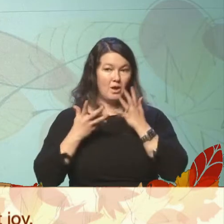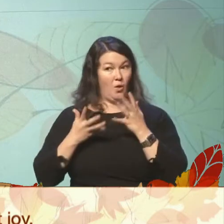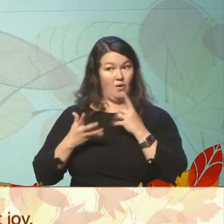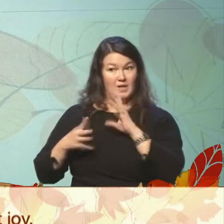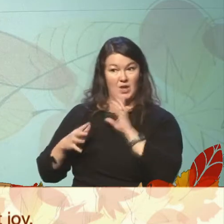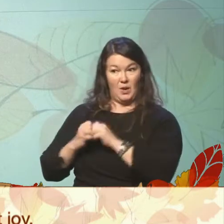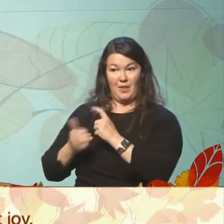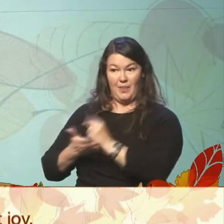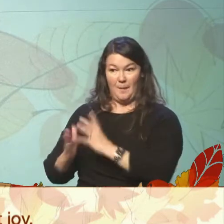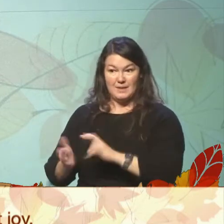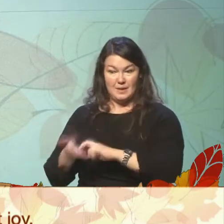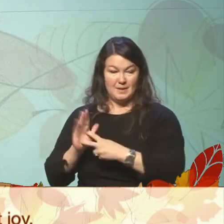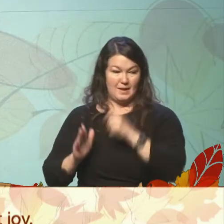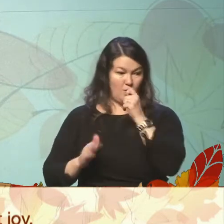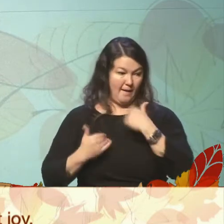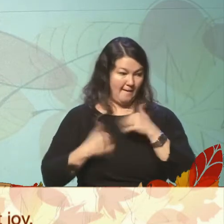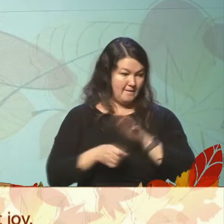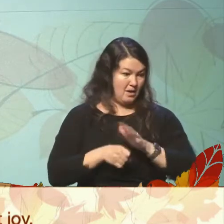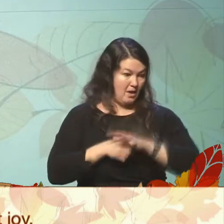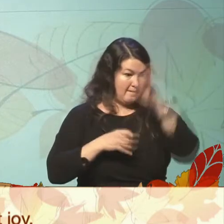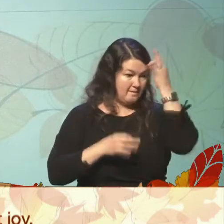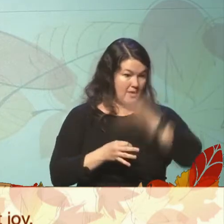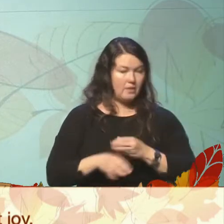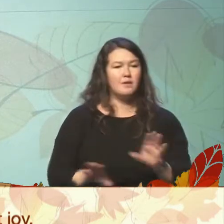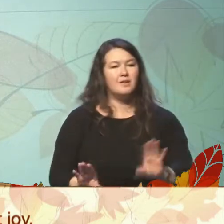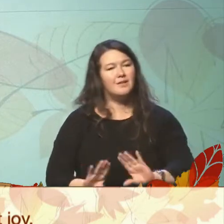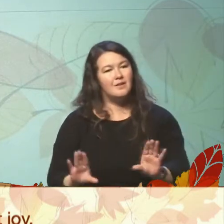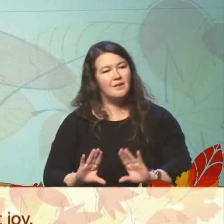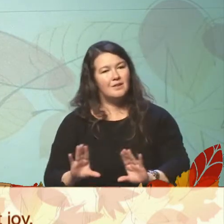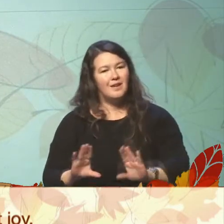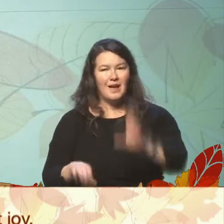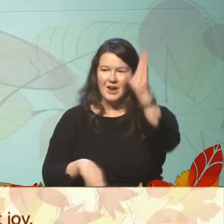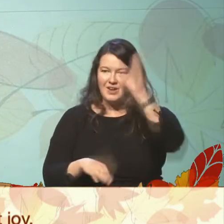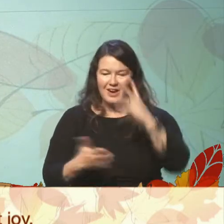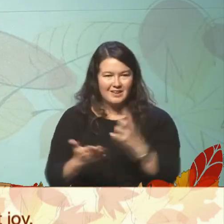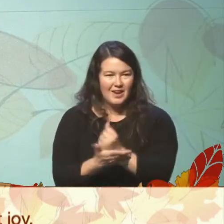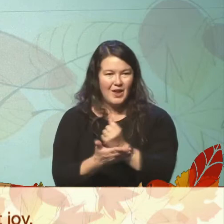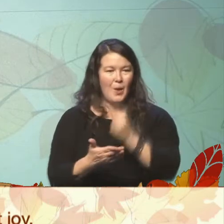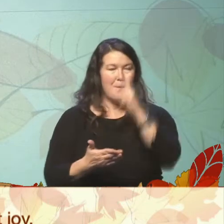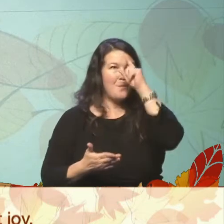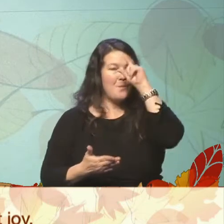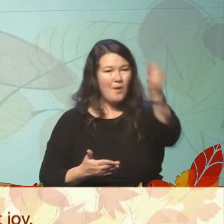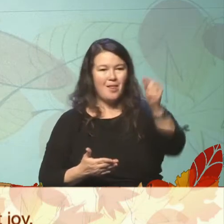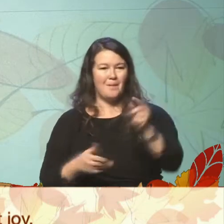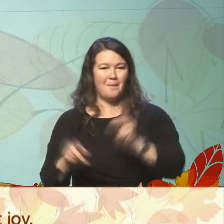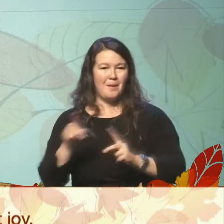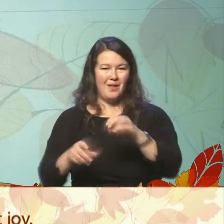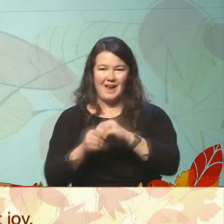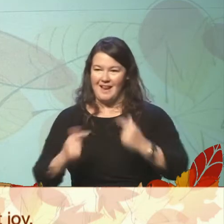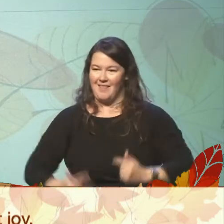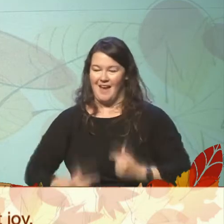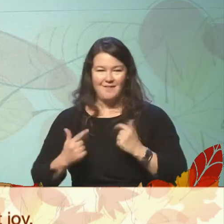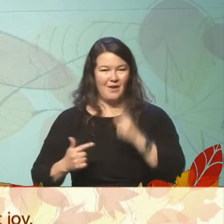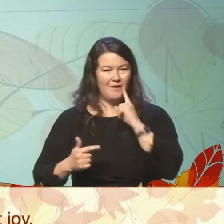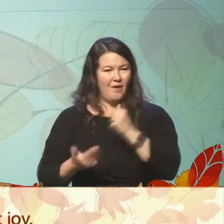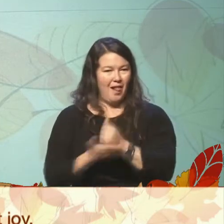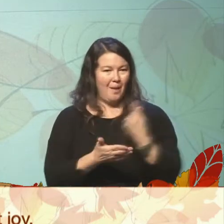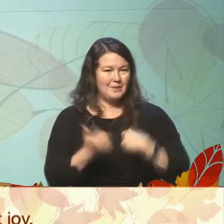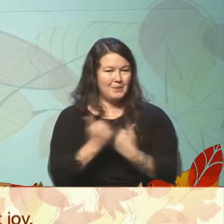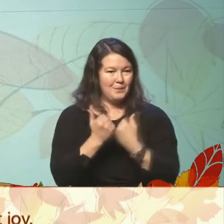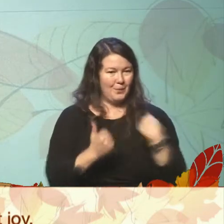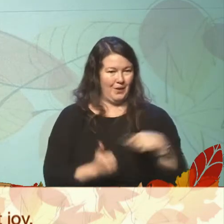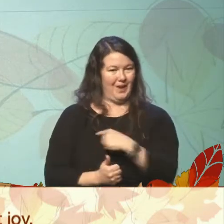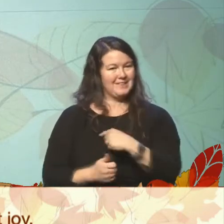faith. No. I think God uses brilliant people in our lives to help us see and understand what's happening around us as well. So I